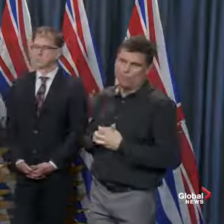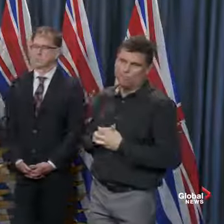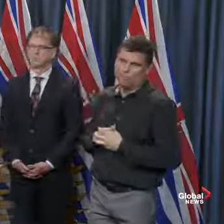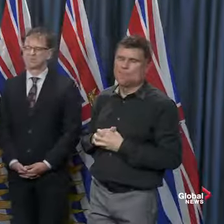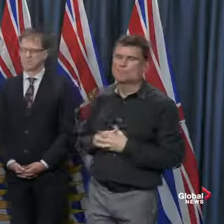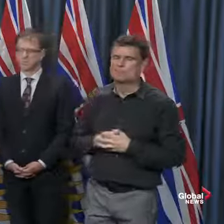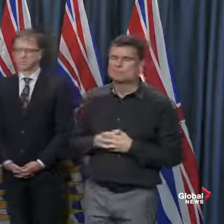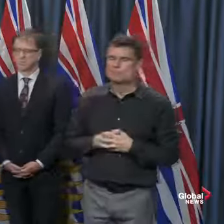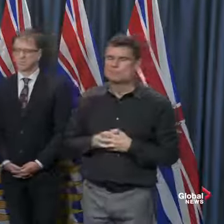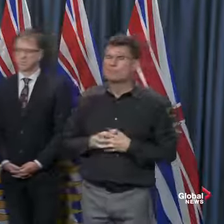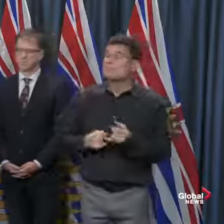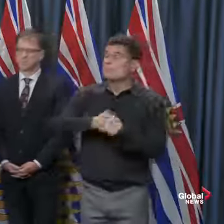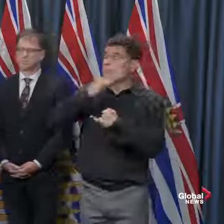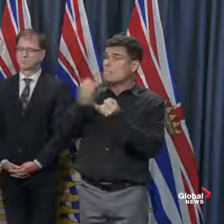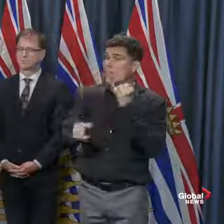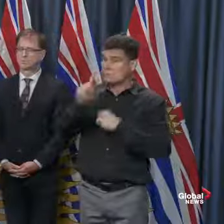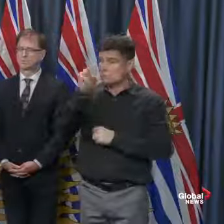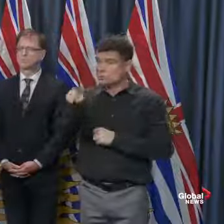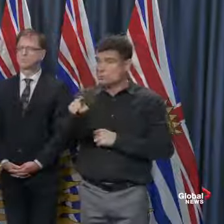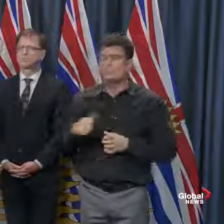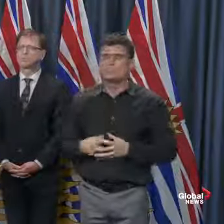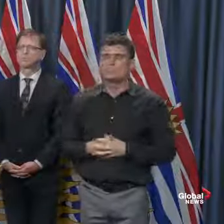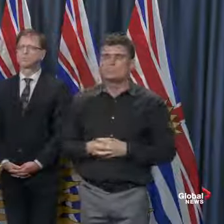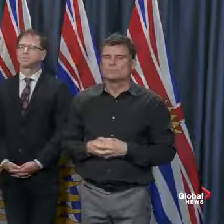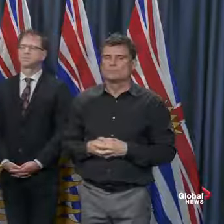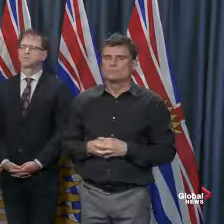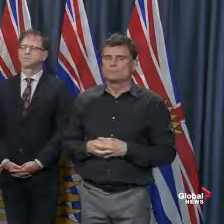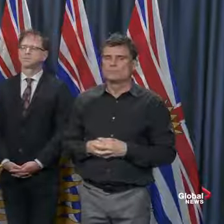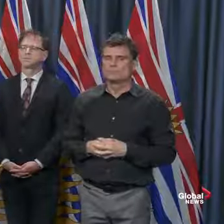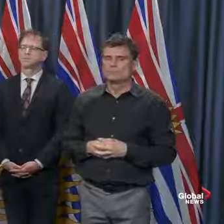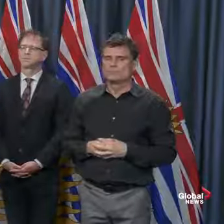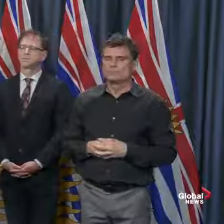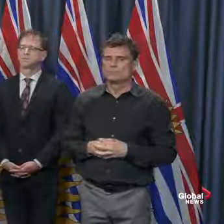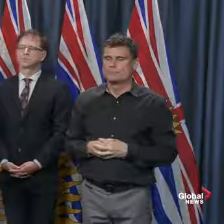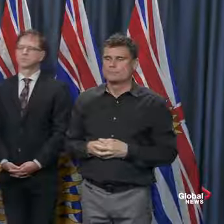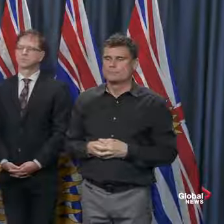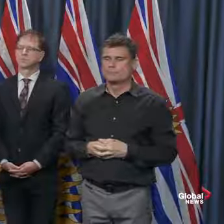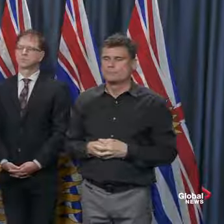Katya Slepian, Black Press, go ahead.